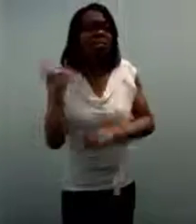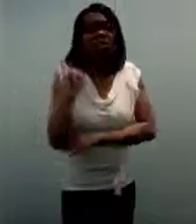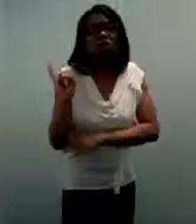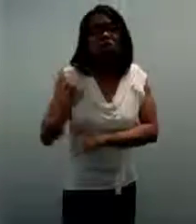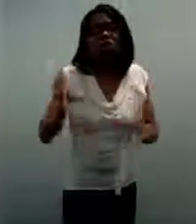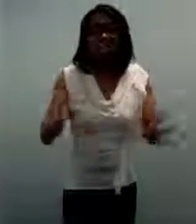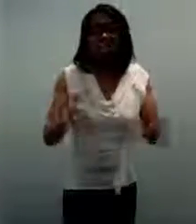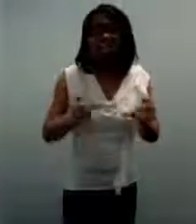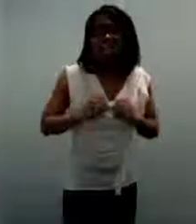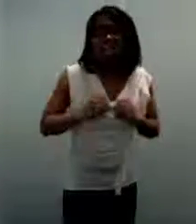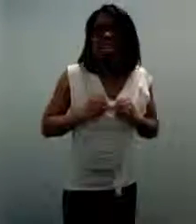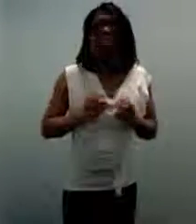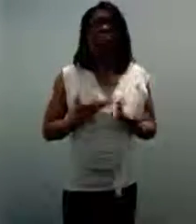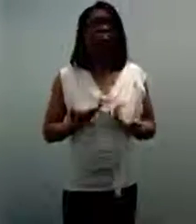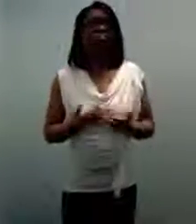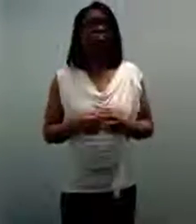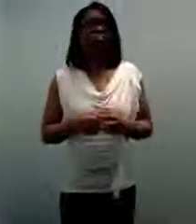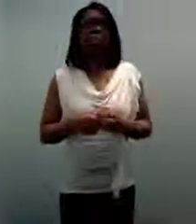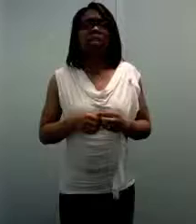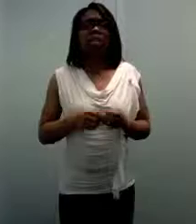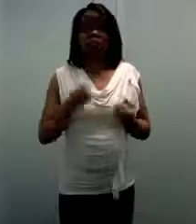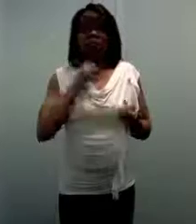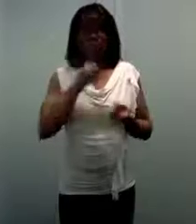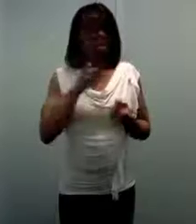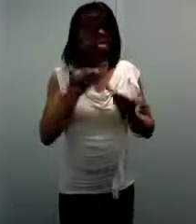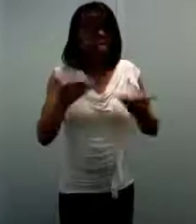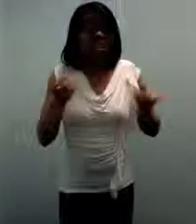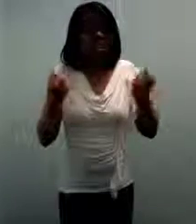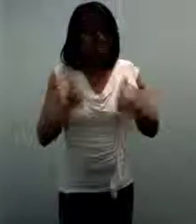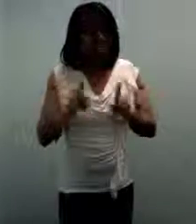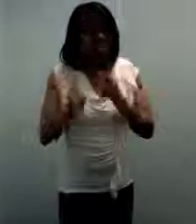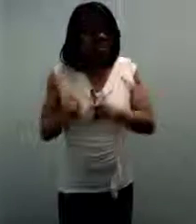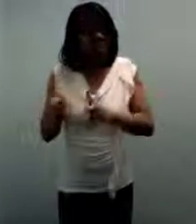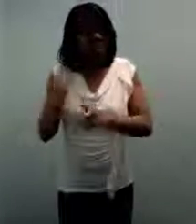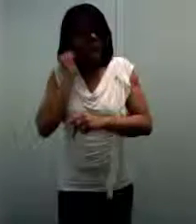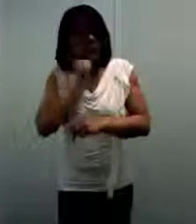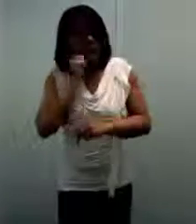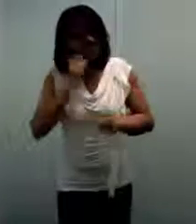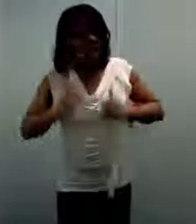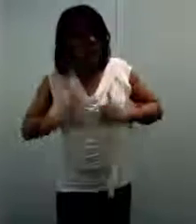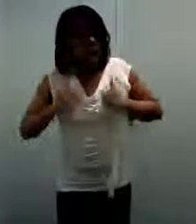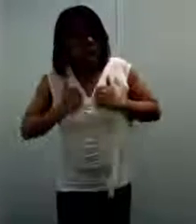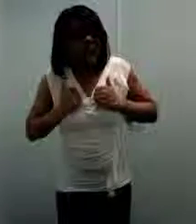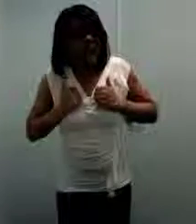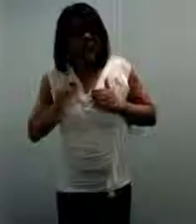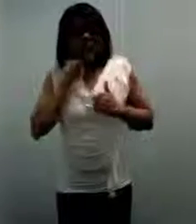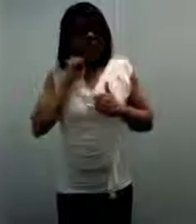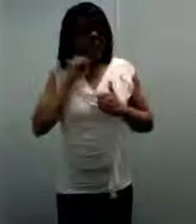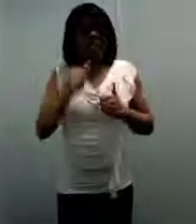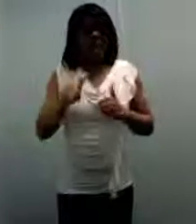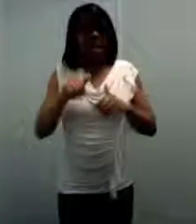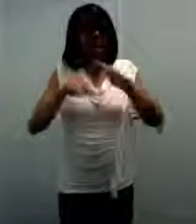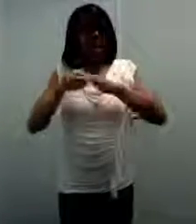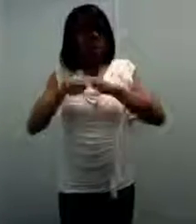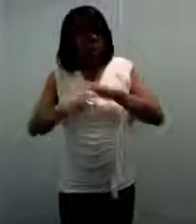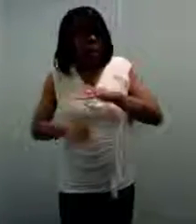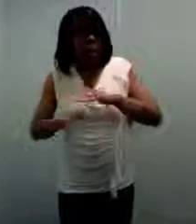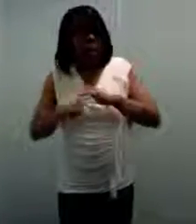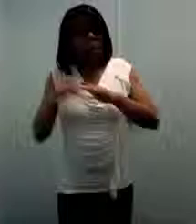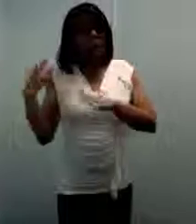Real questions that people have in their everyday lives. And you see, this isn't some dumbed-down model here. This is an actual model where we can be asked to